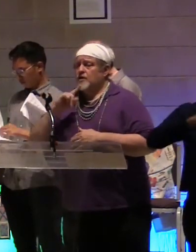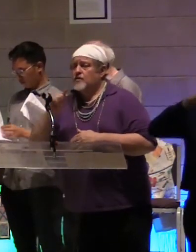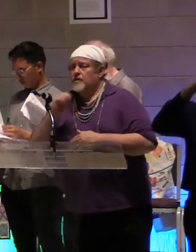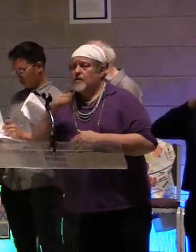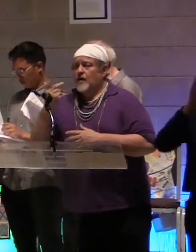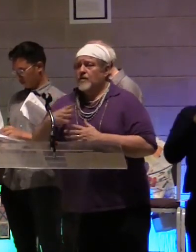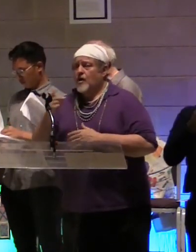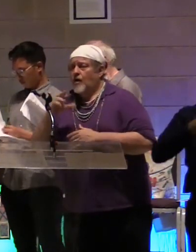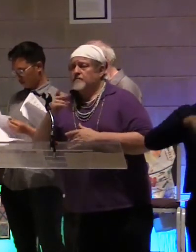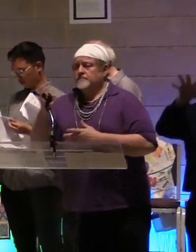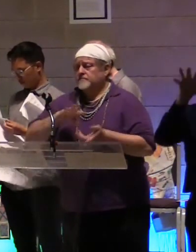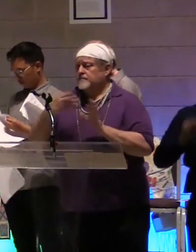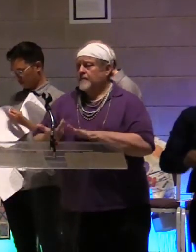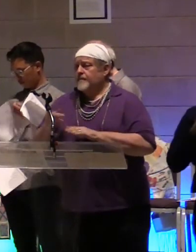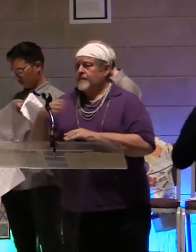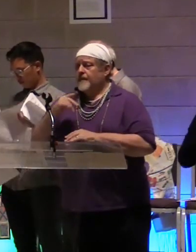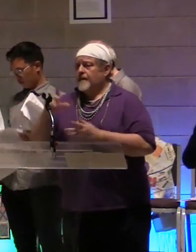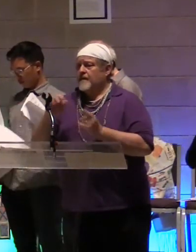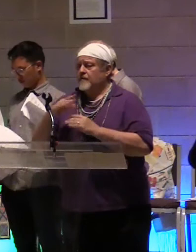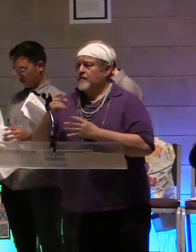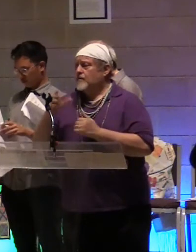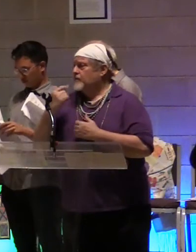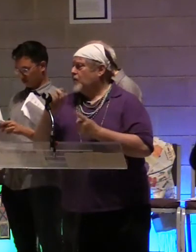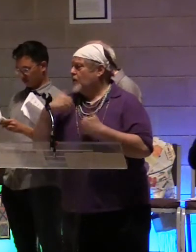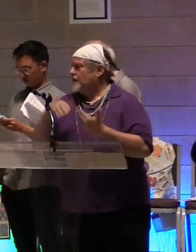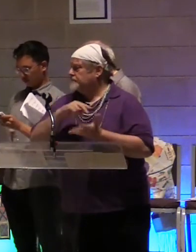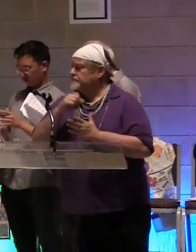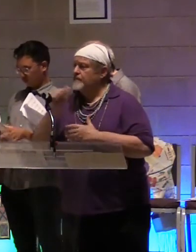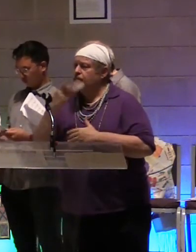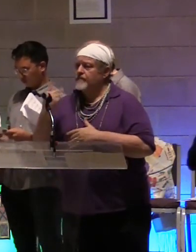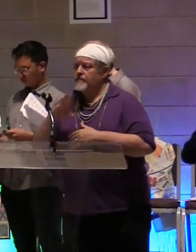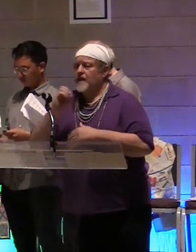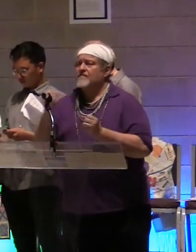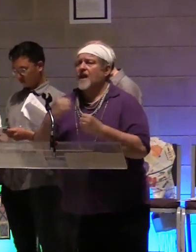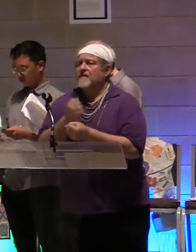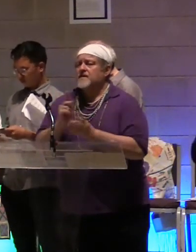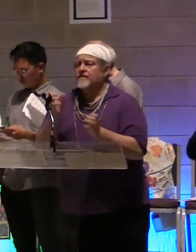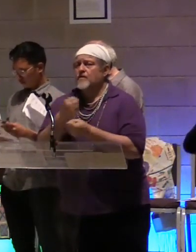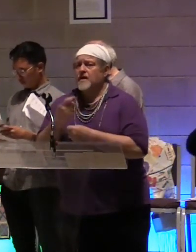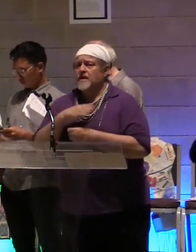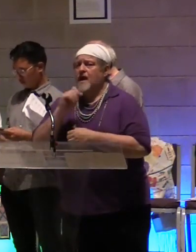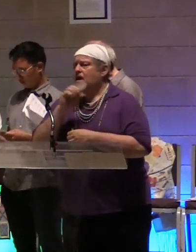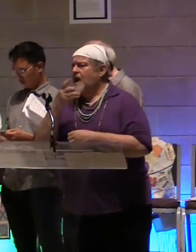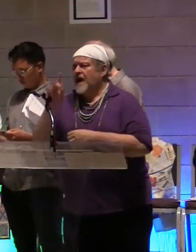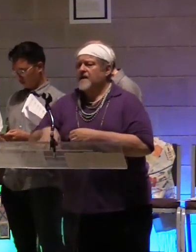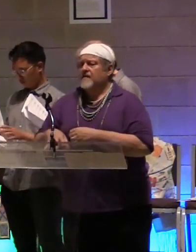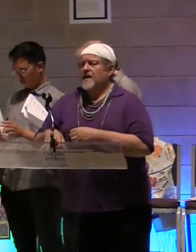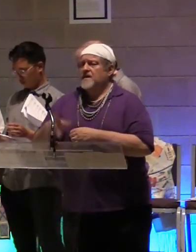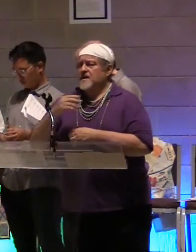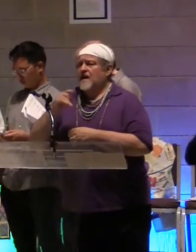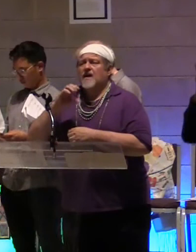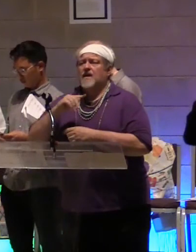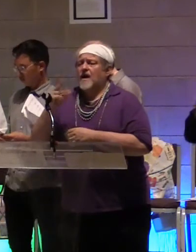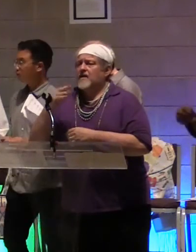we're together, we both fall. That's proof that if we're together, we won't fall. 'Cause love is love, no hate, and love